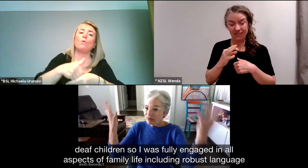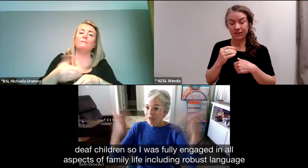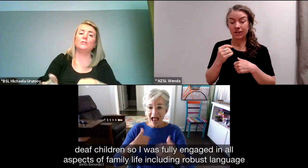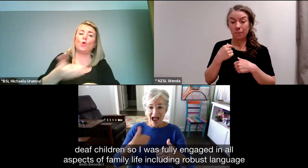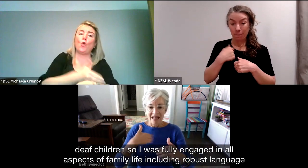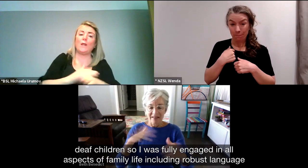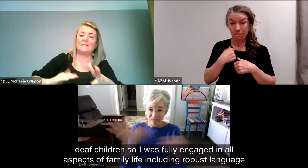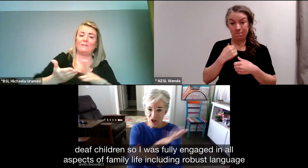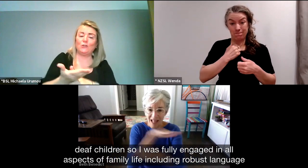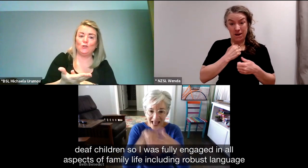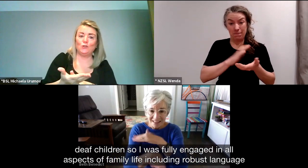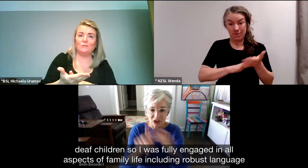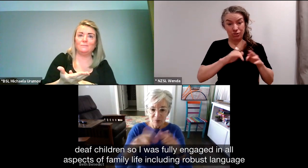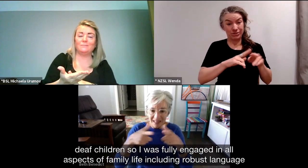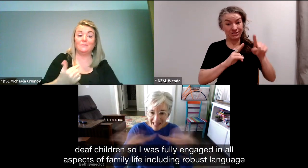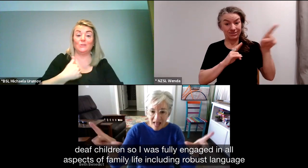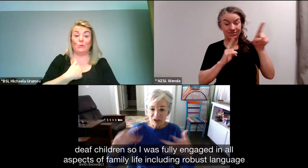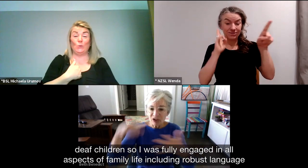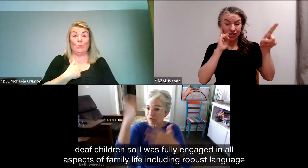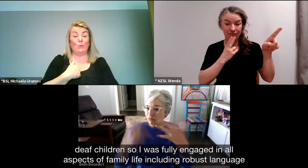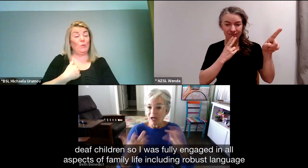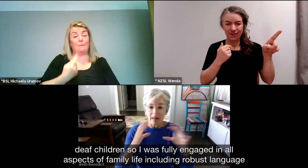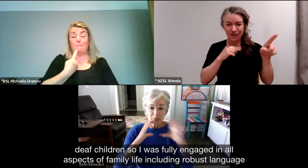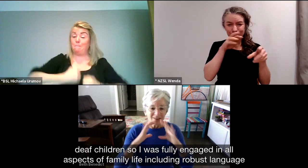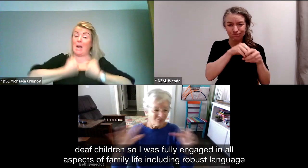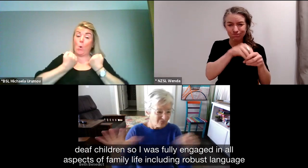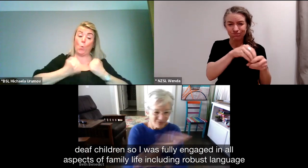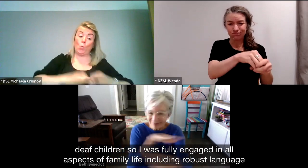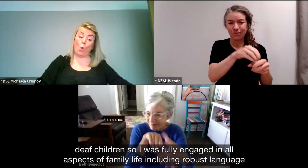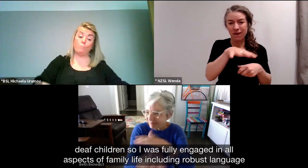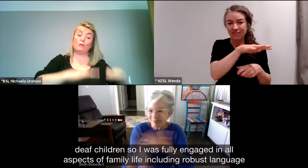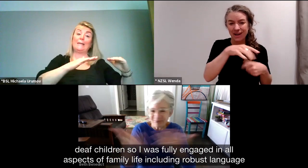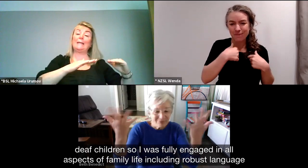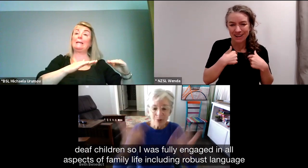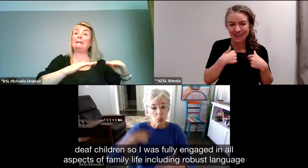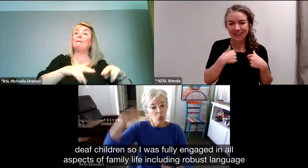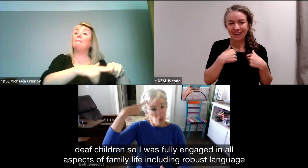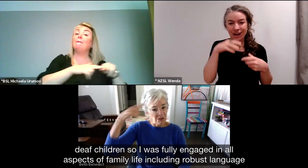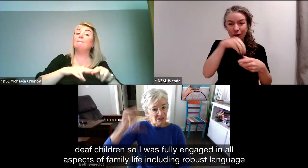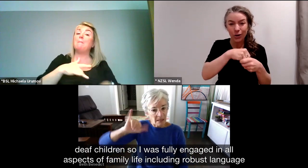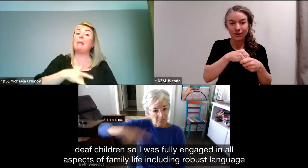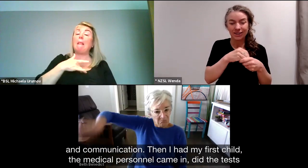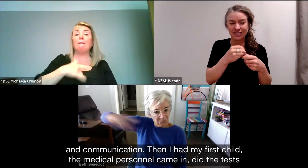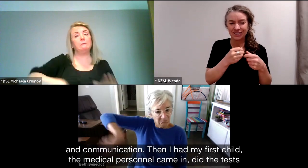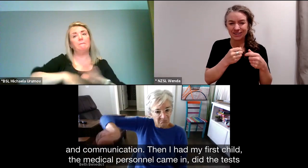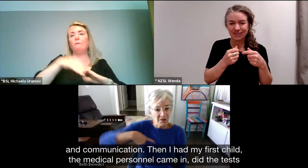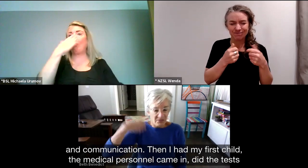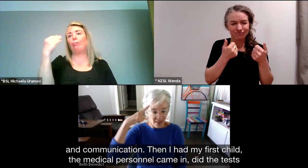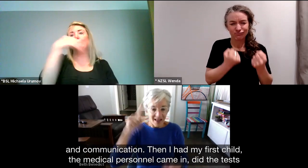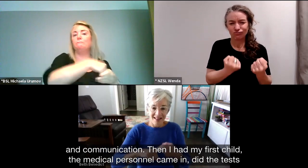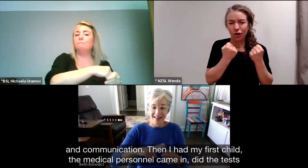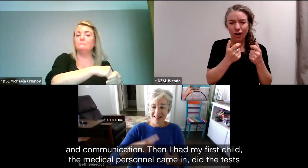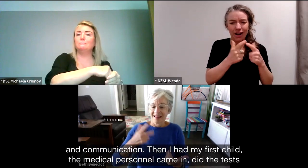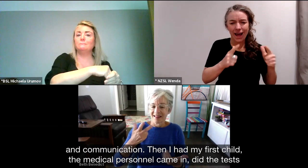So for my upbringing, I was fully engaged in all aspects of family life, including robust language and communication.